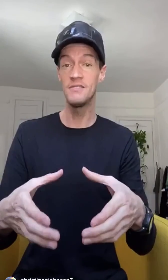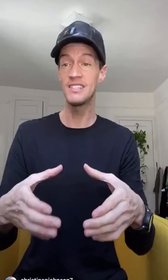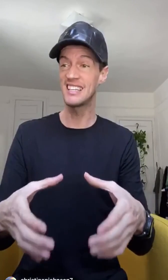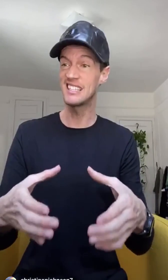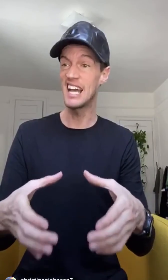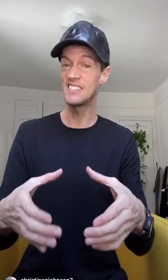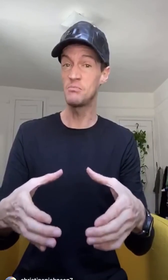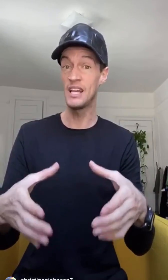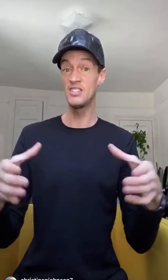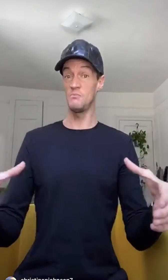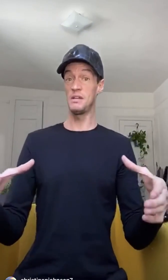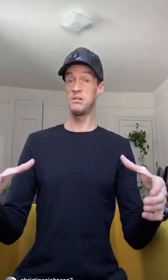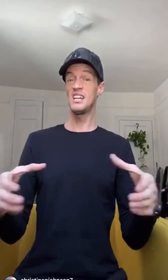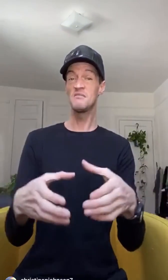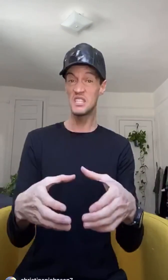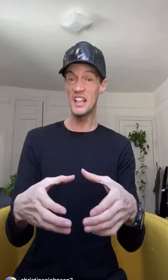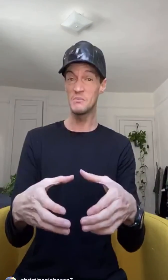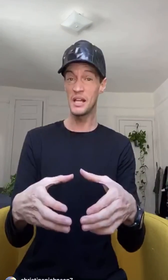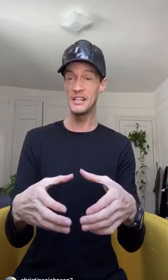That's delicious. If it's really good,